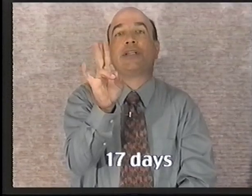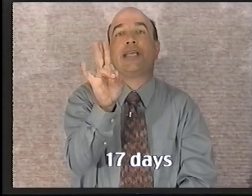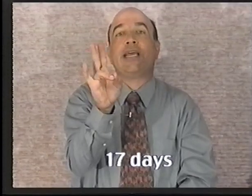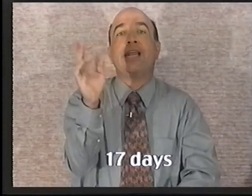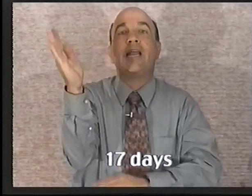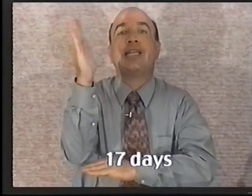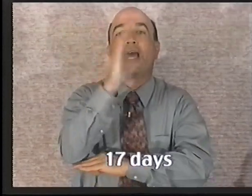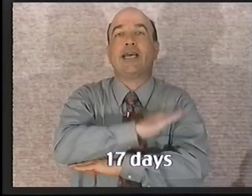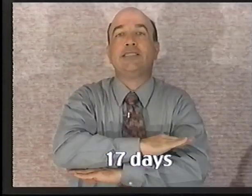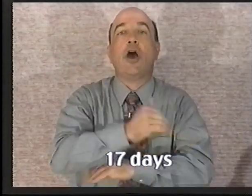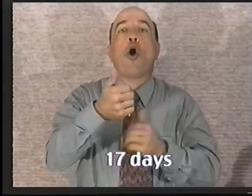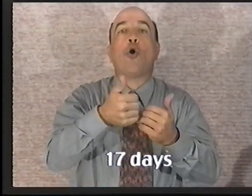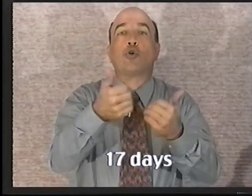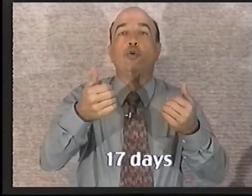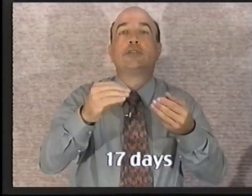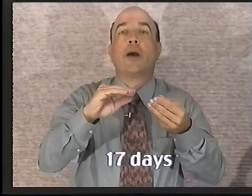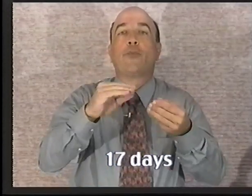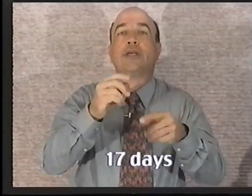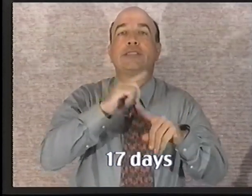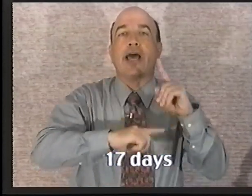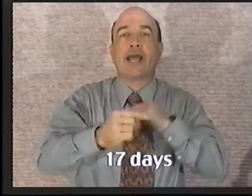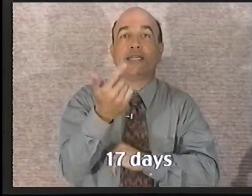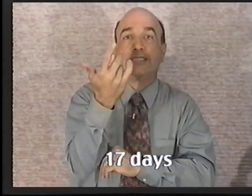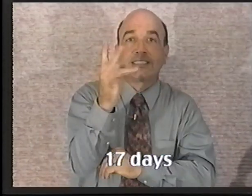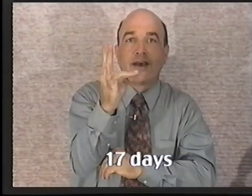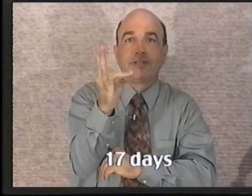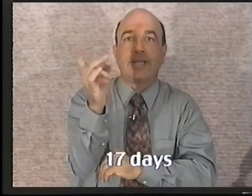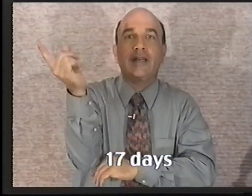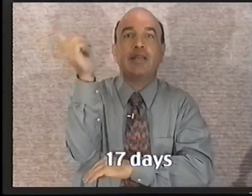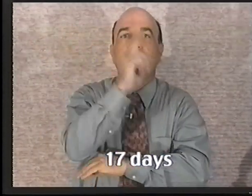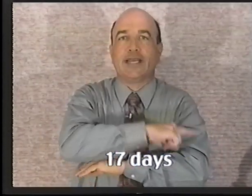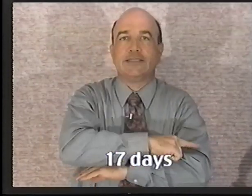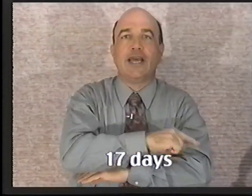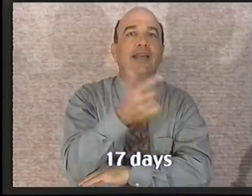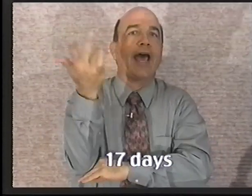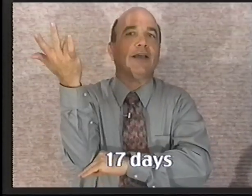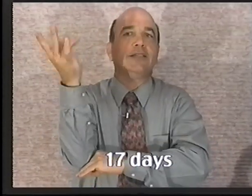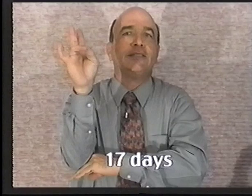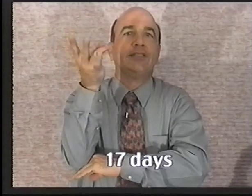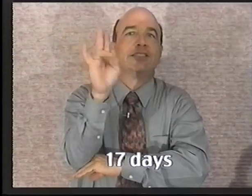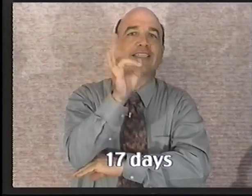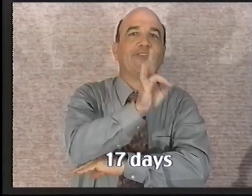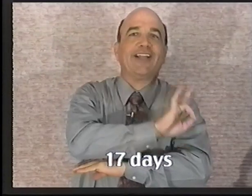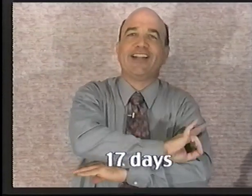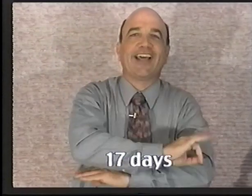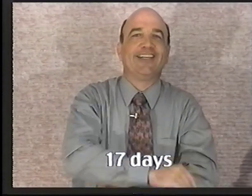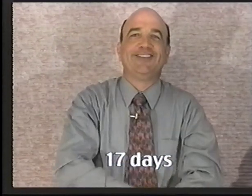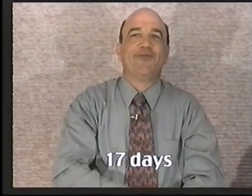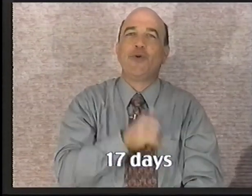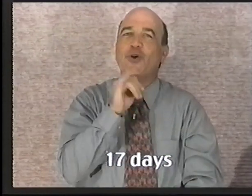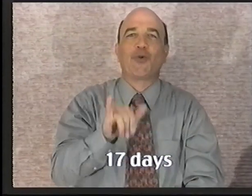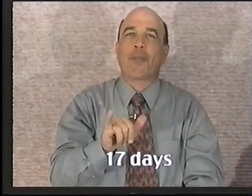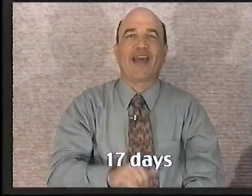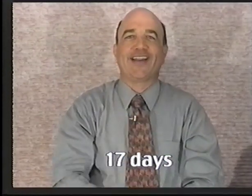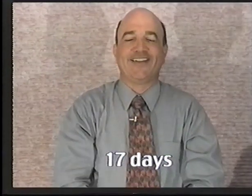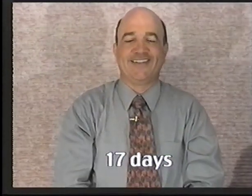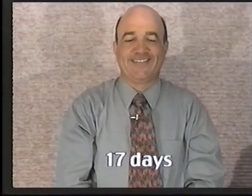17 days or 2 separate signs. 17 days, not 17 days. We don't do that.